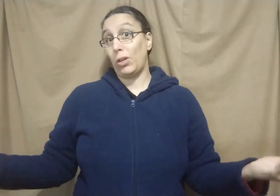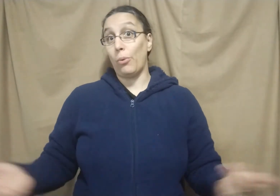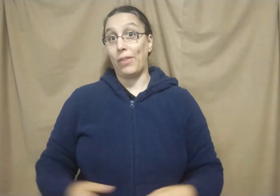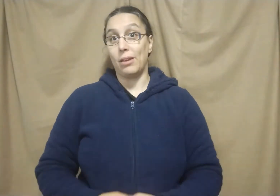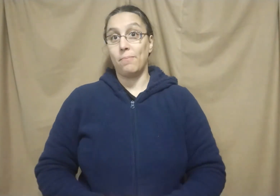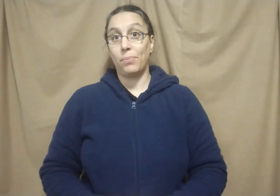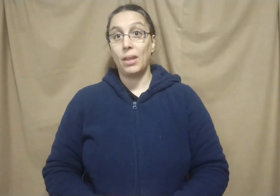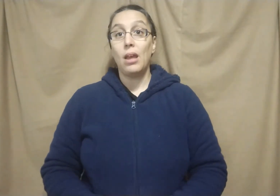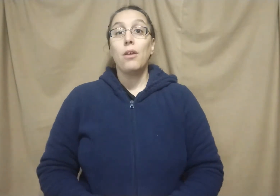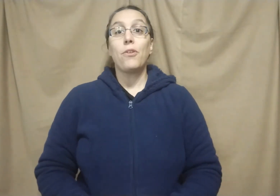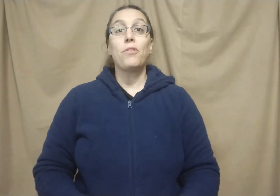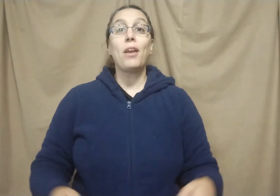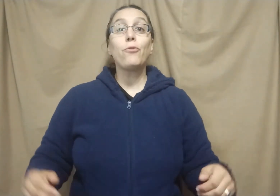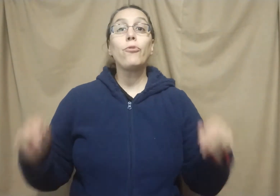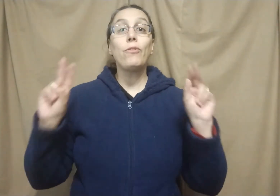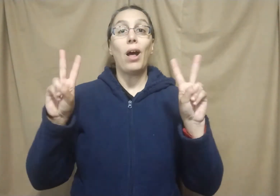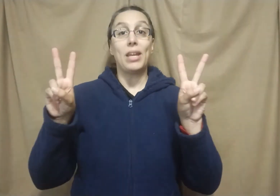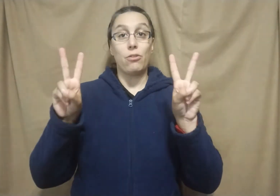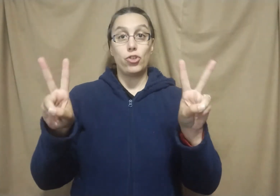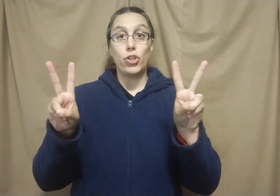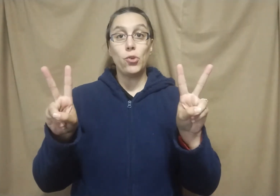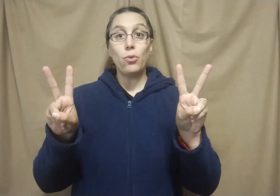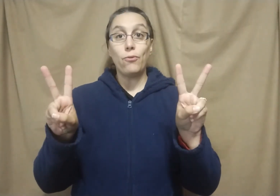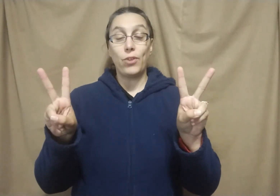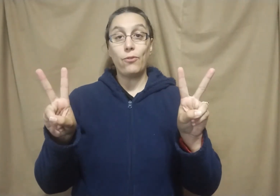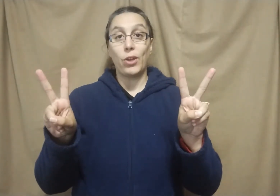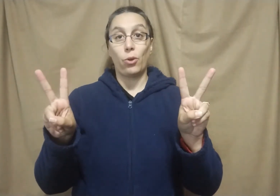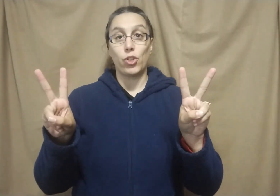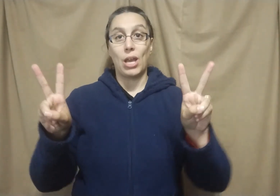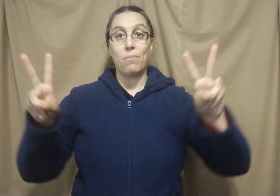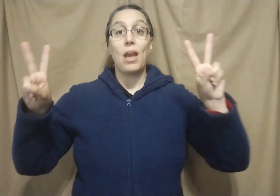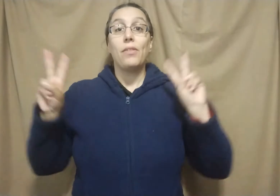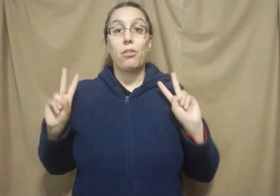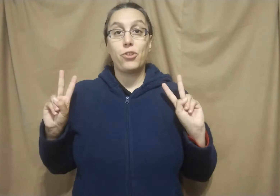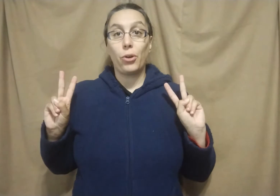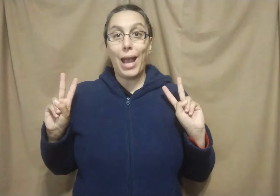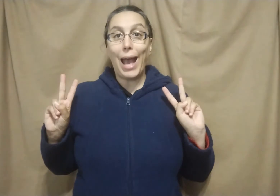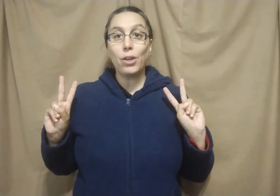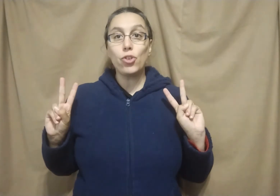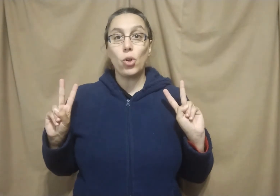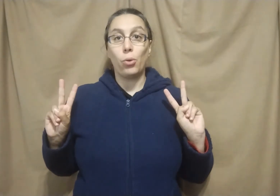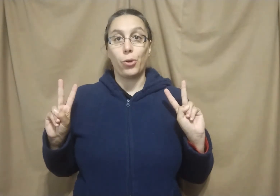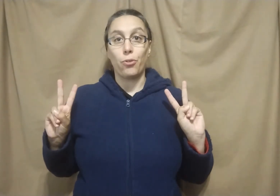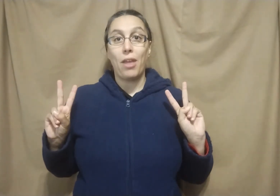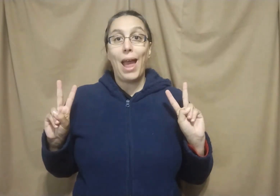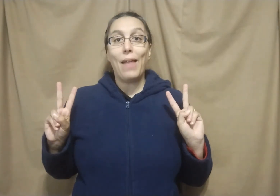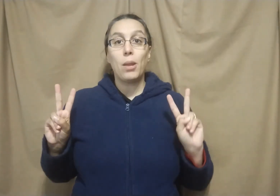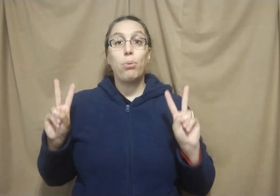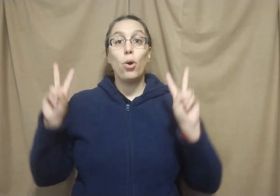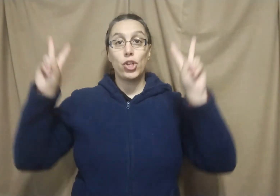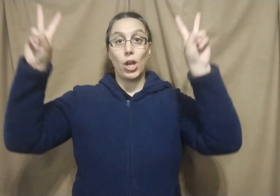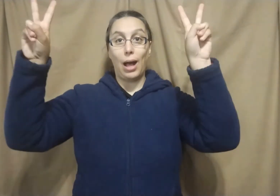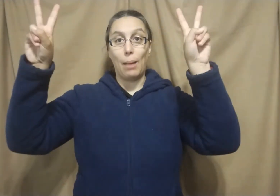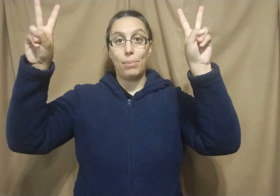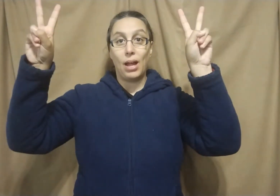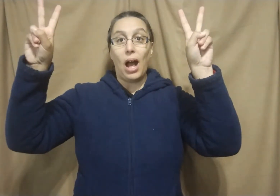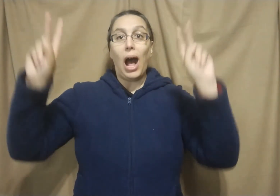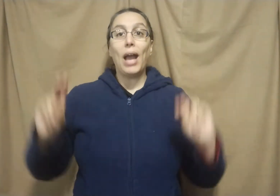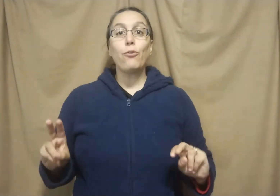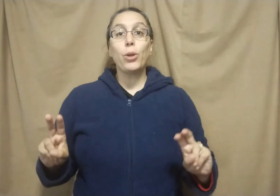with it. So the sign for vivat is two V finger shapes that start at your shoulders and then push up. I frequently